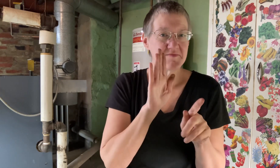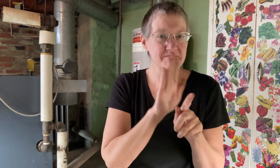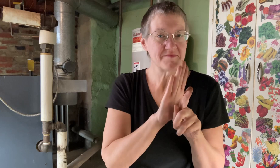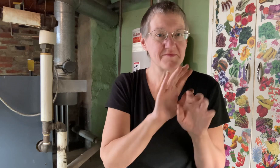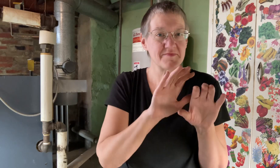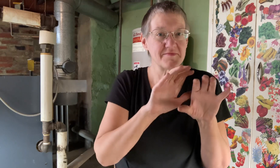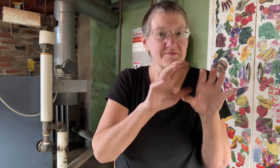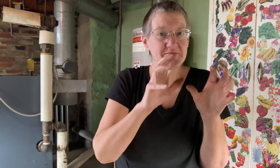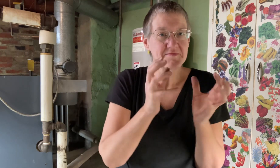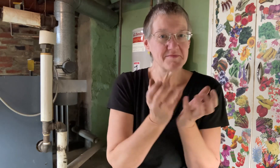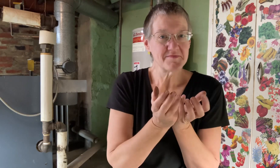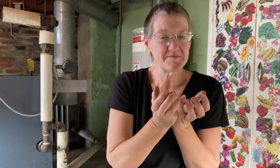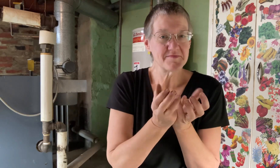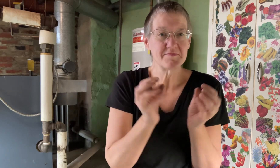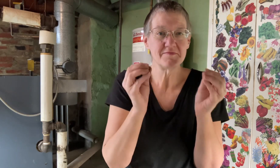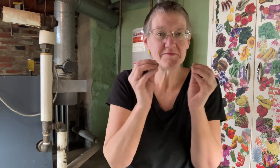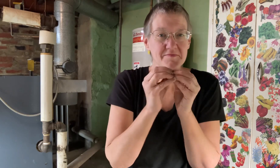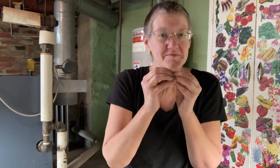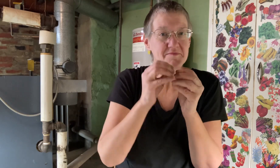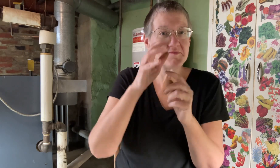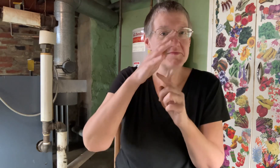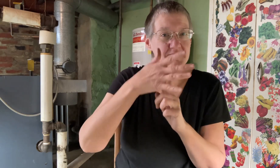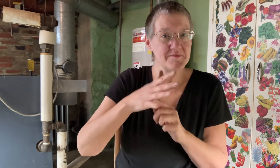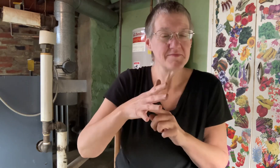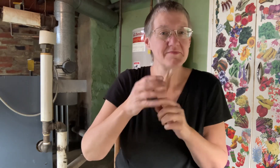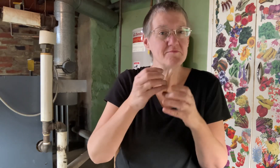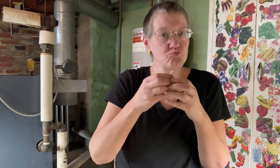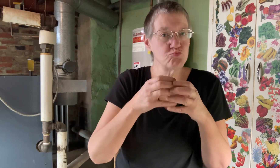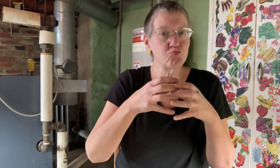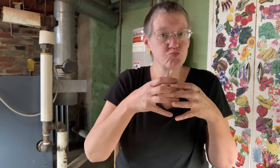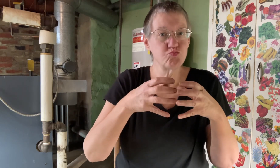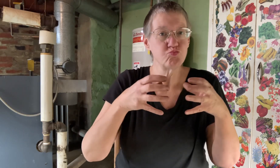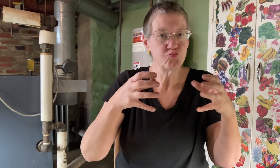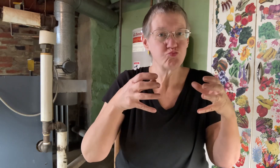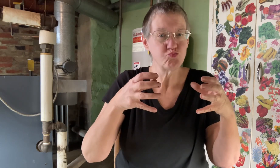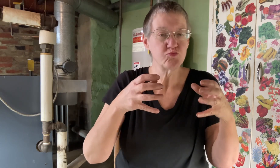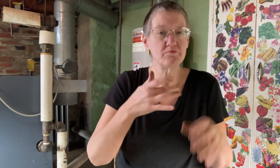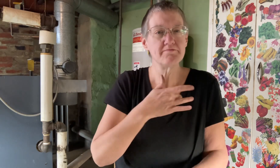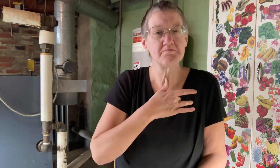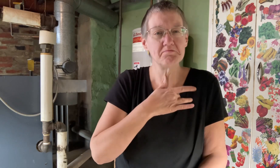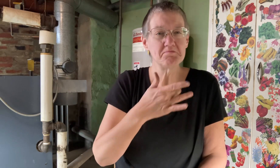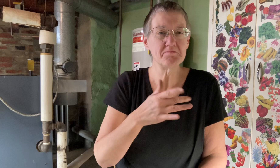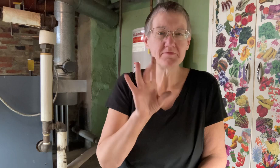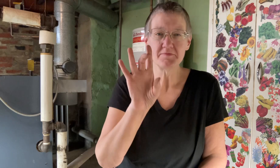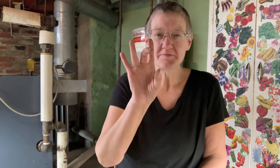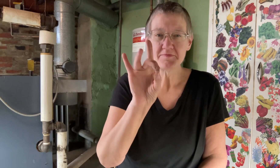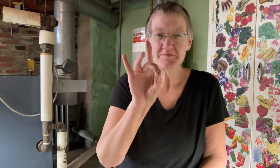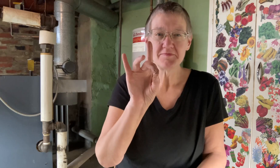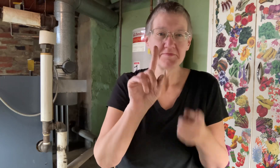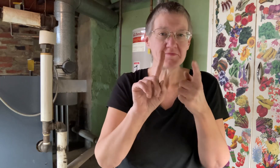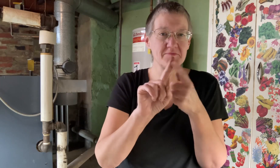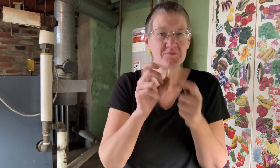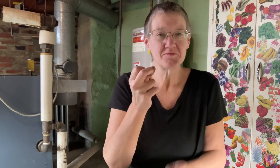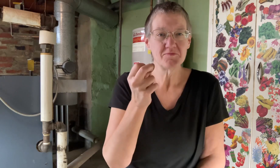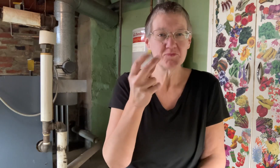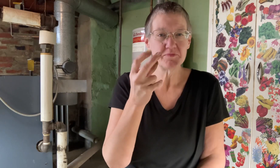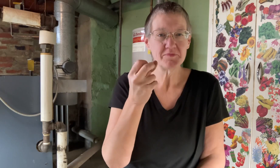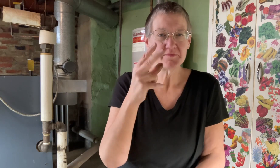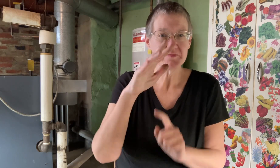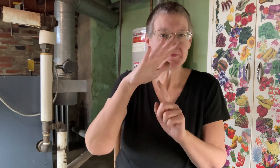Each leaf is responsible for developing their own layer. So the more leaves you have, the bigger your onions are going to be. An onion